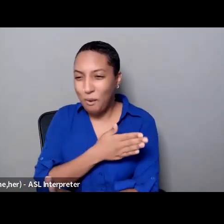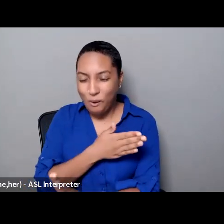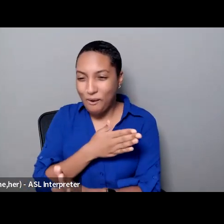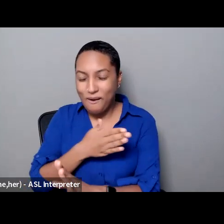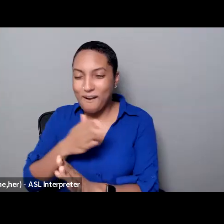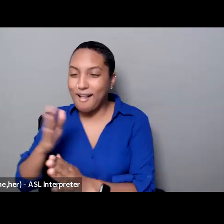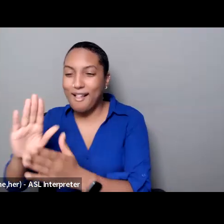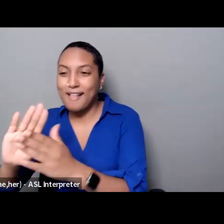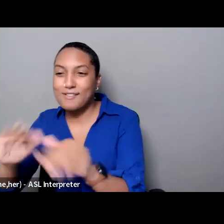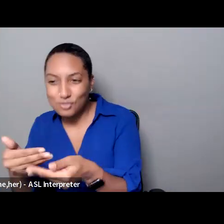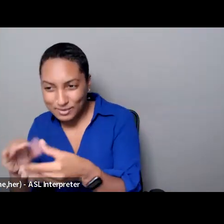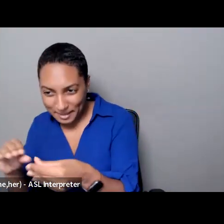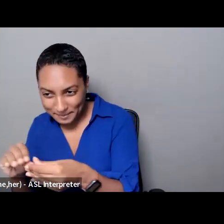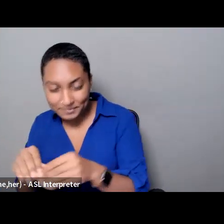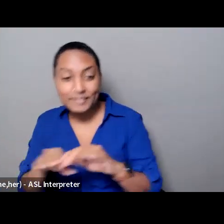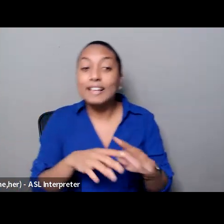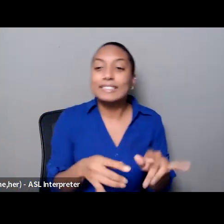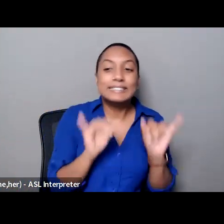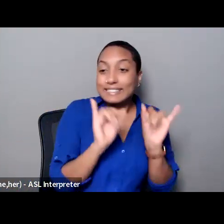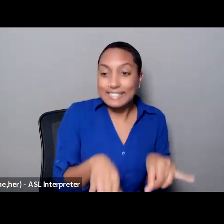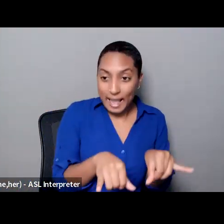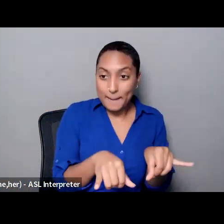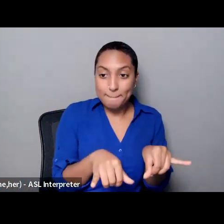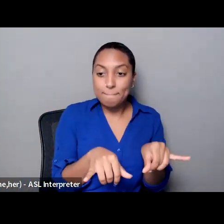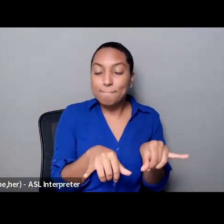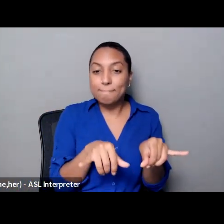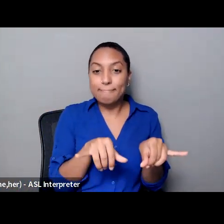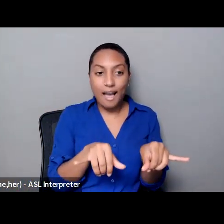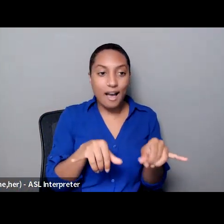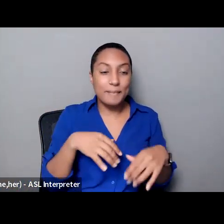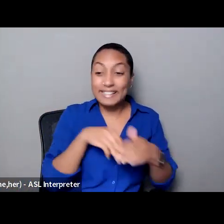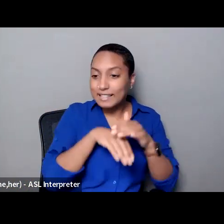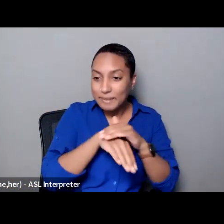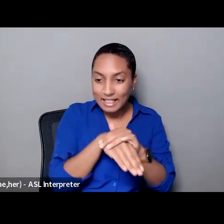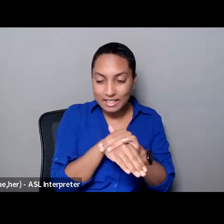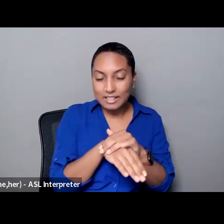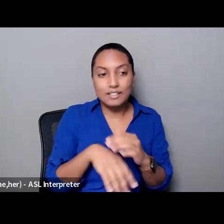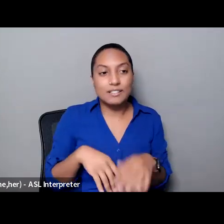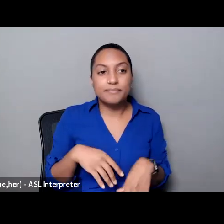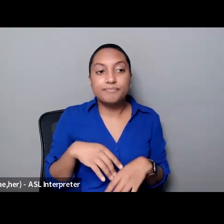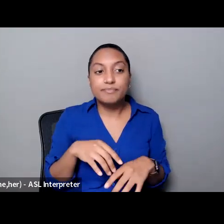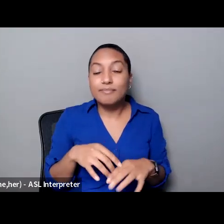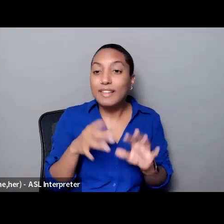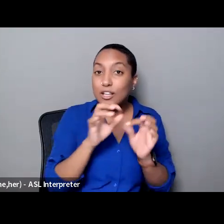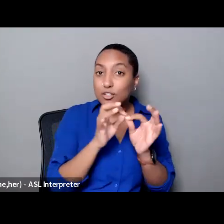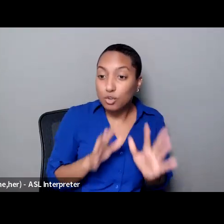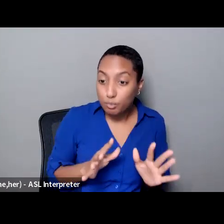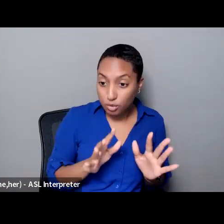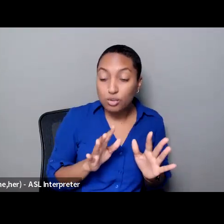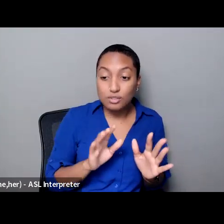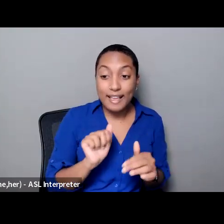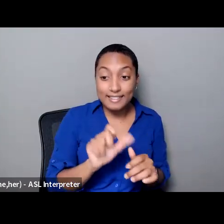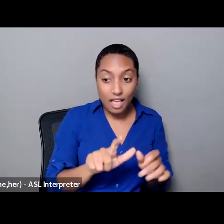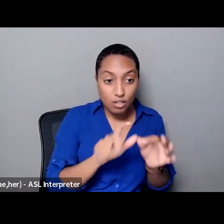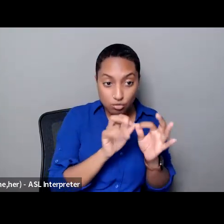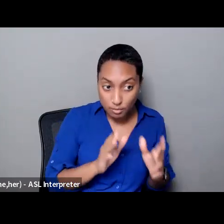same sort of housekeeping tip as before. Cart captioning and ASL interpreters are available. Q&A, we're going to